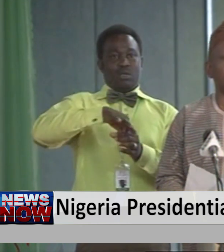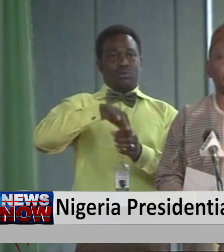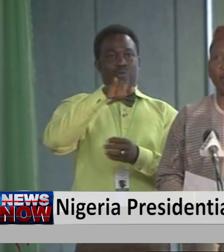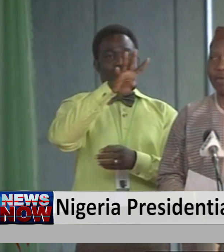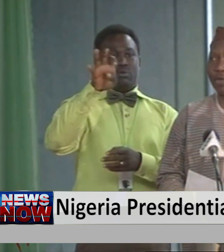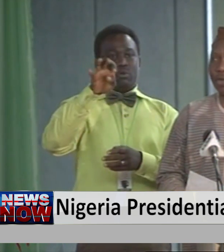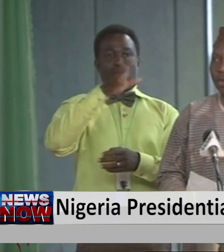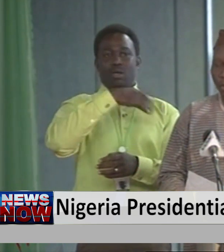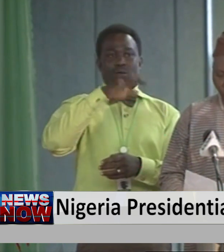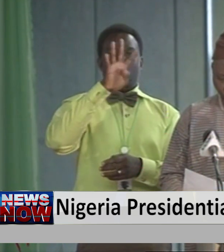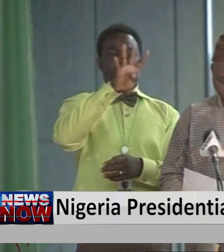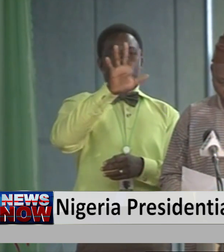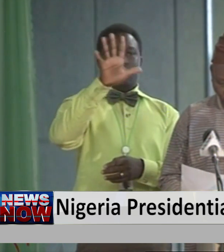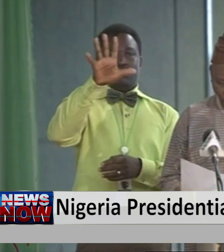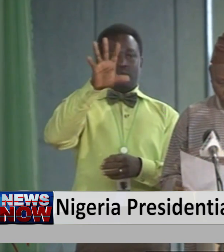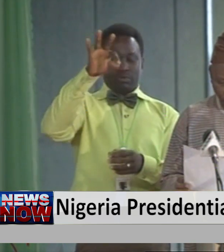309,445 votes.